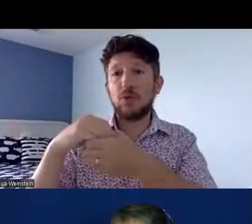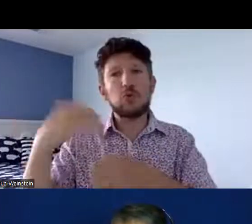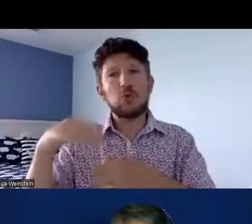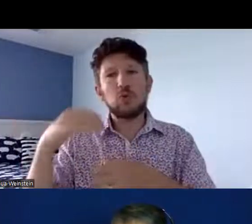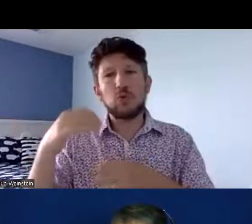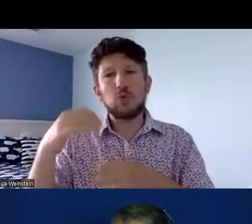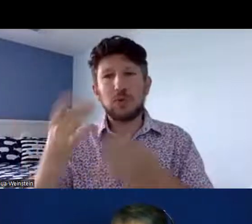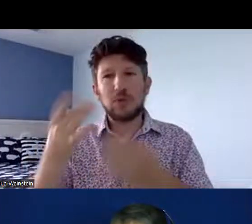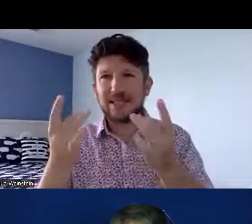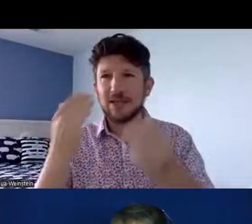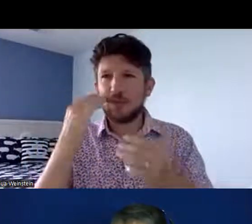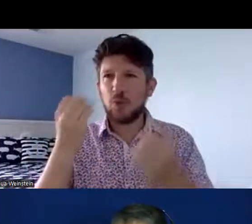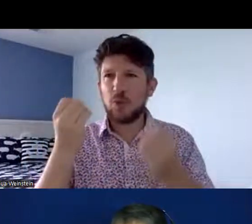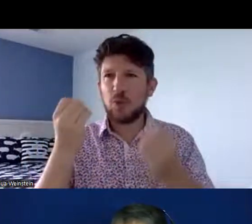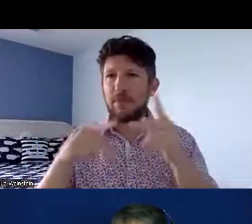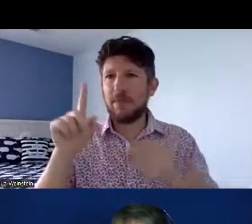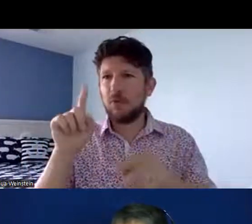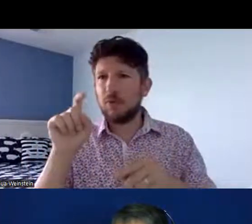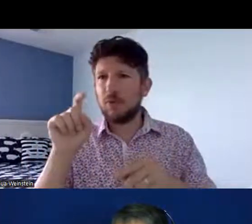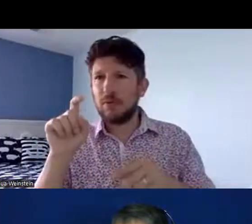We have to consider autism